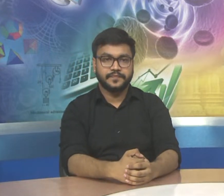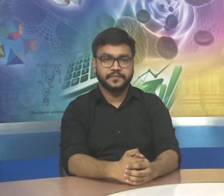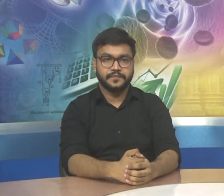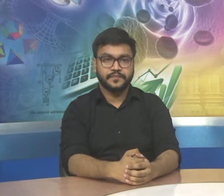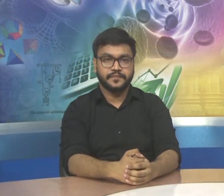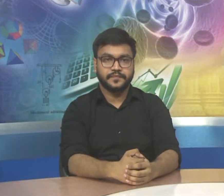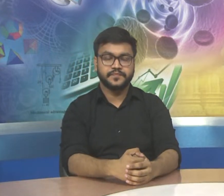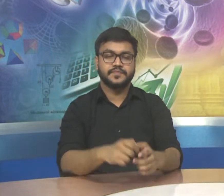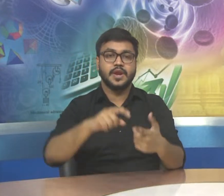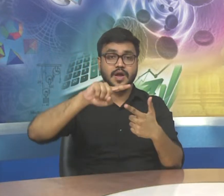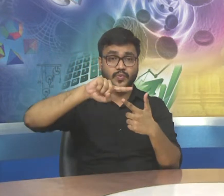etc.